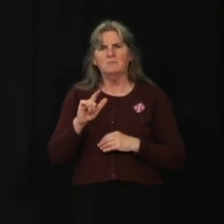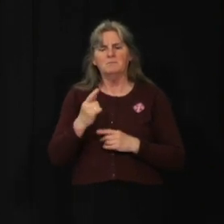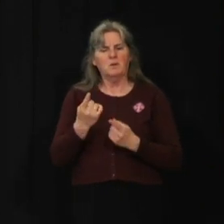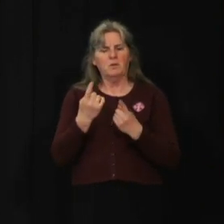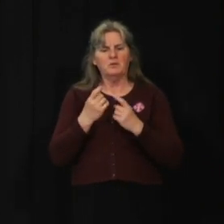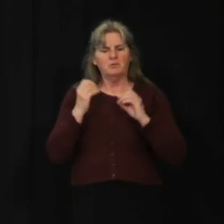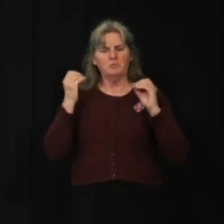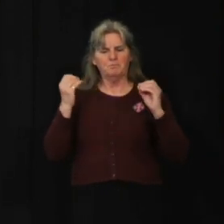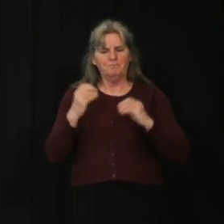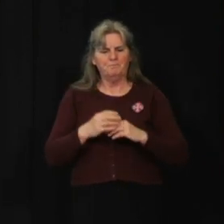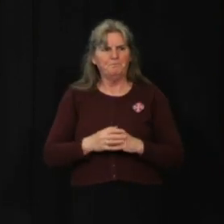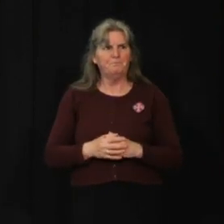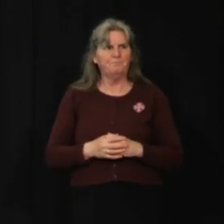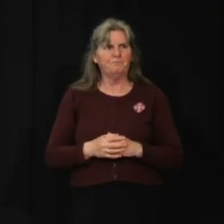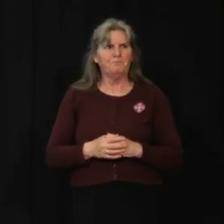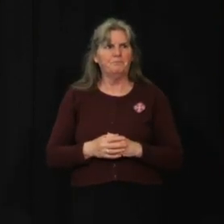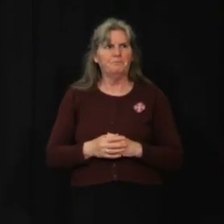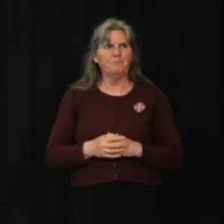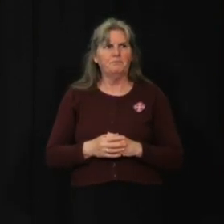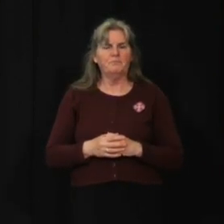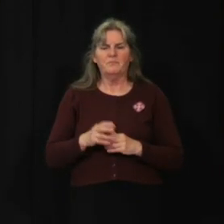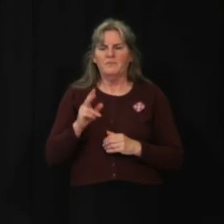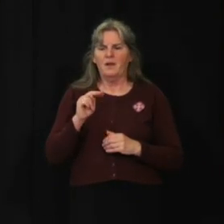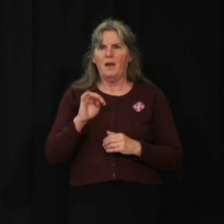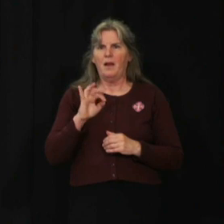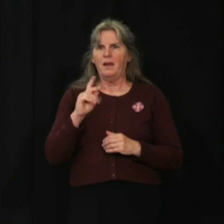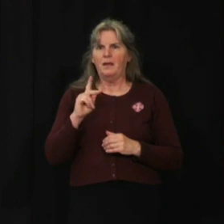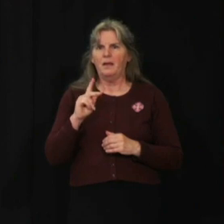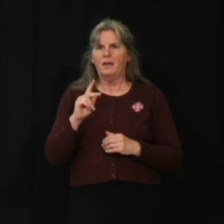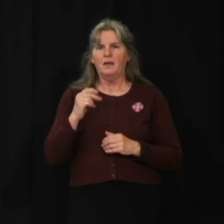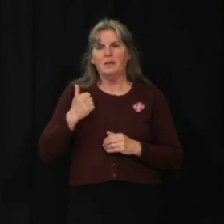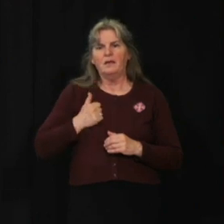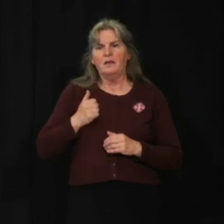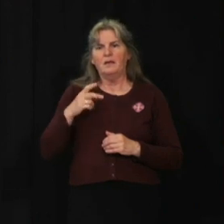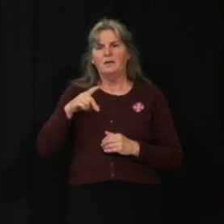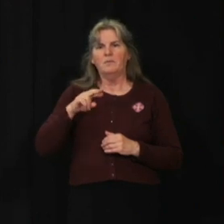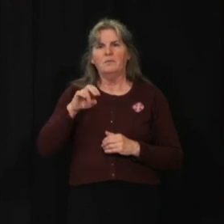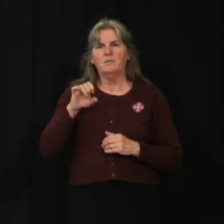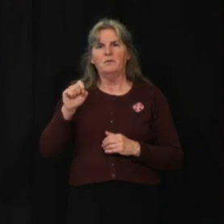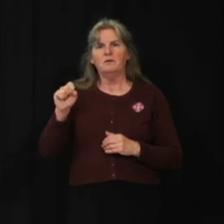Non, pas de questions, merci. Merci. Nick, Canadian Press?